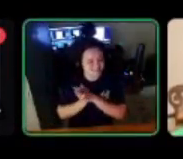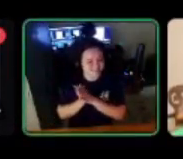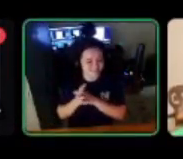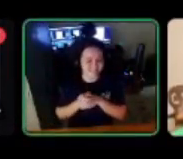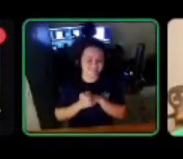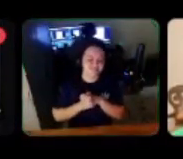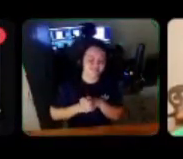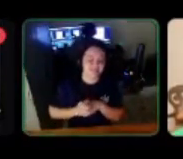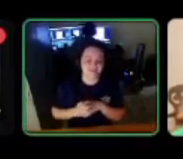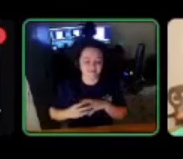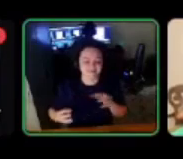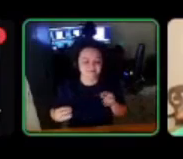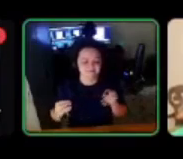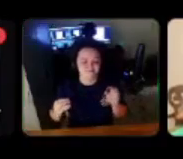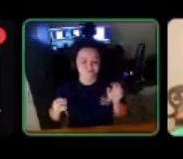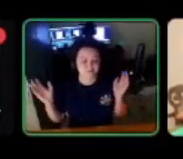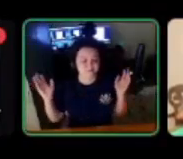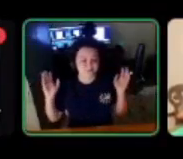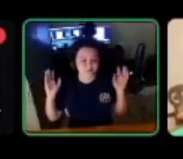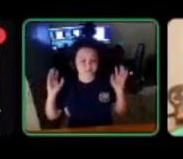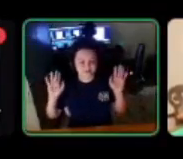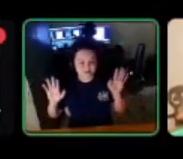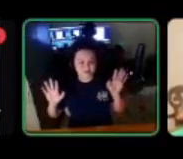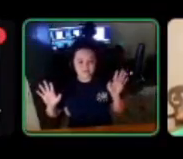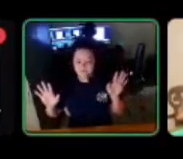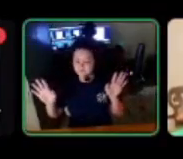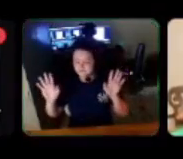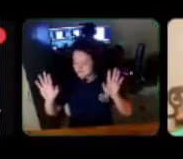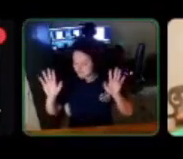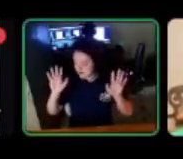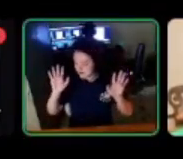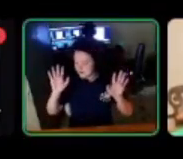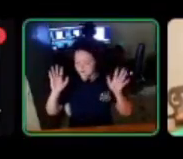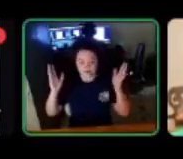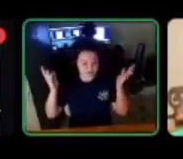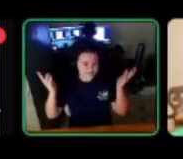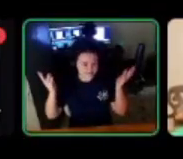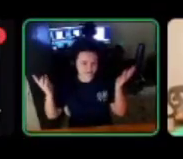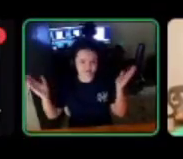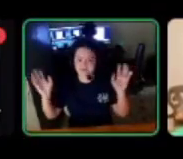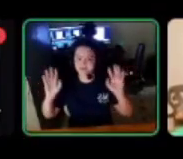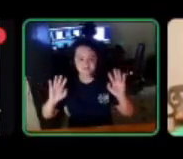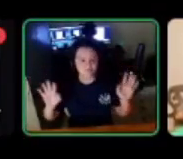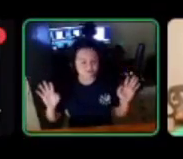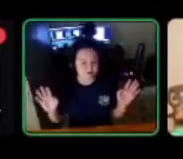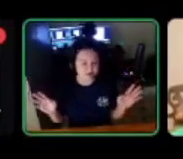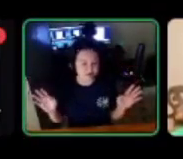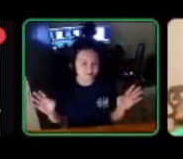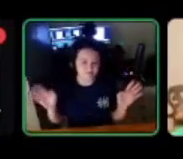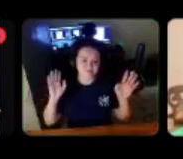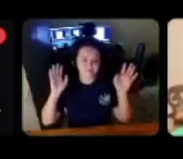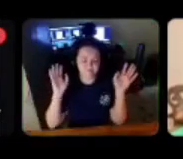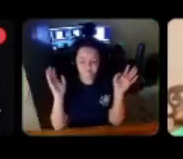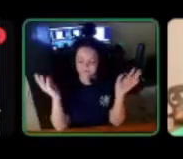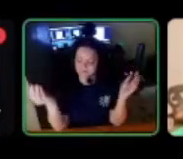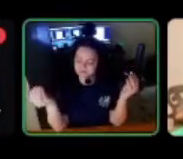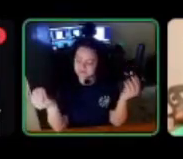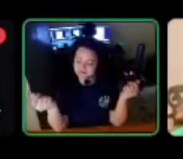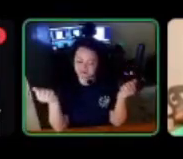started. Whenever we are picking a hand, if you're ambidextrous, that's more than okay. But please make sure